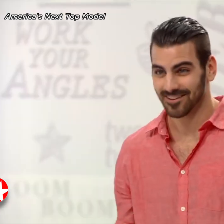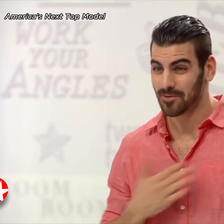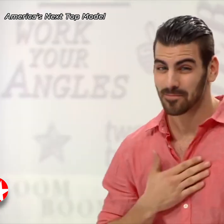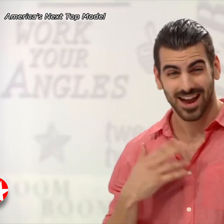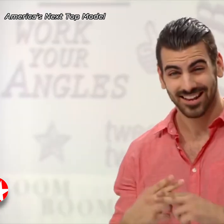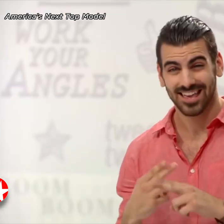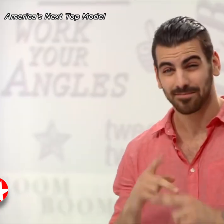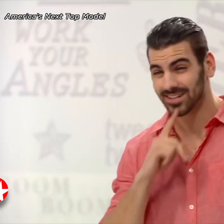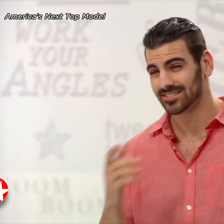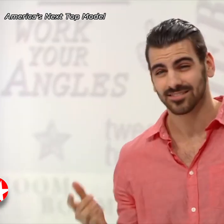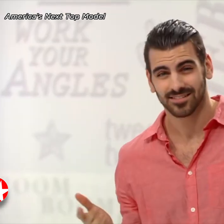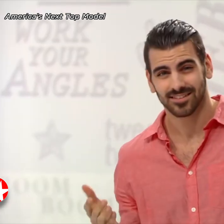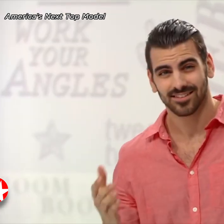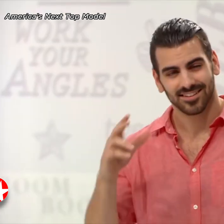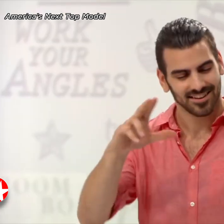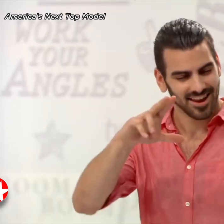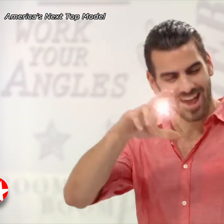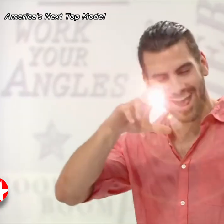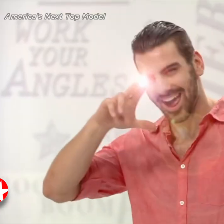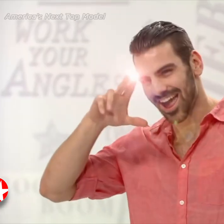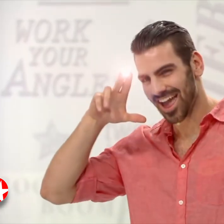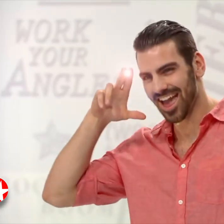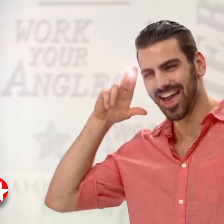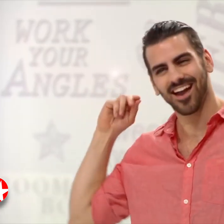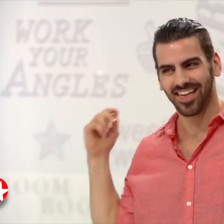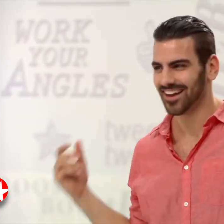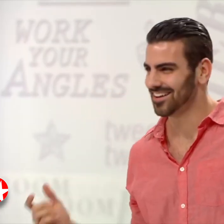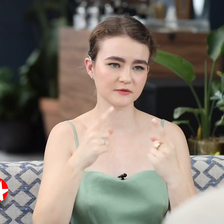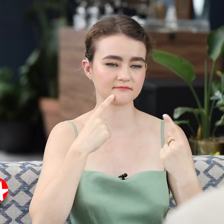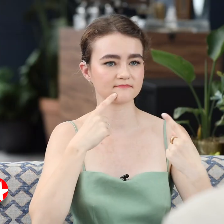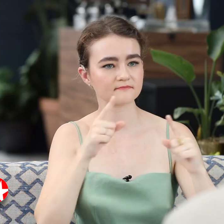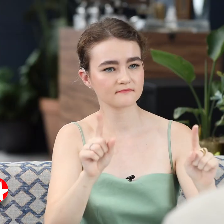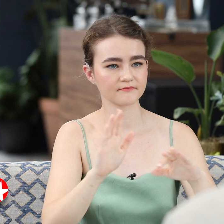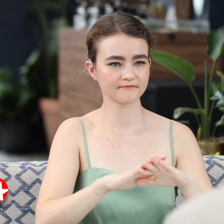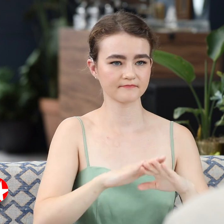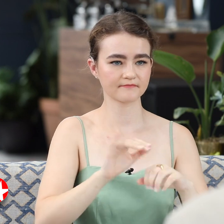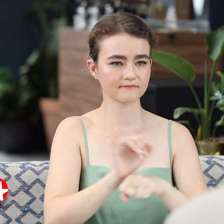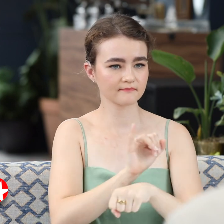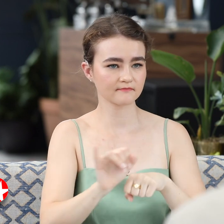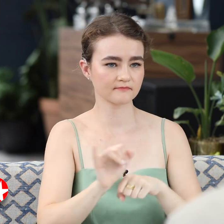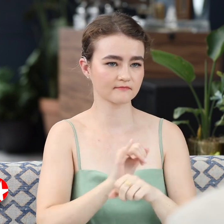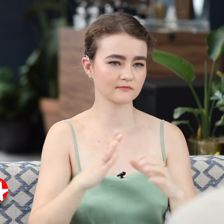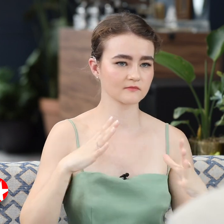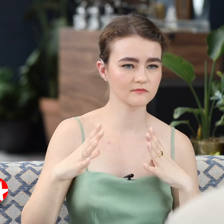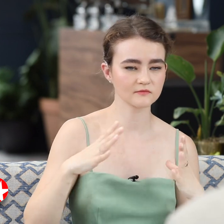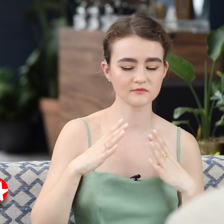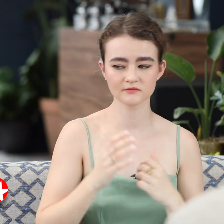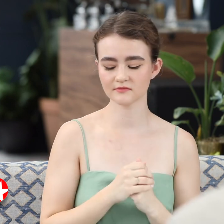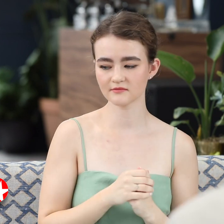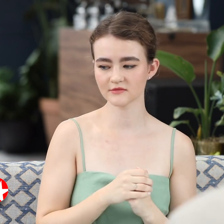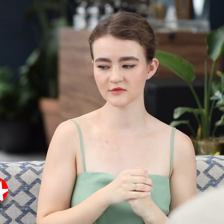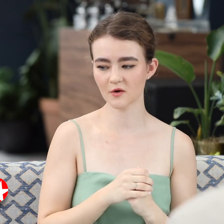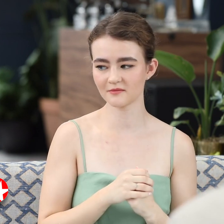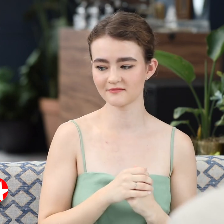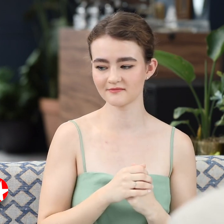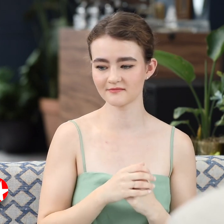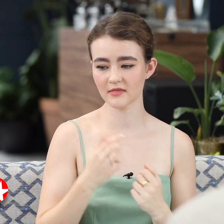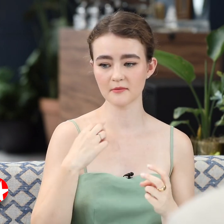his YouTubes, whatever he was in. But I didn't think I would be able to succeed in the industry in Hollywood. I never dreamt I'd be